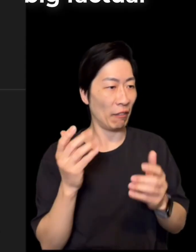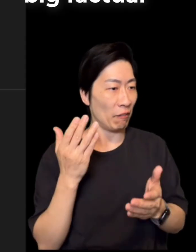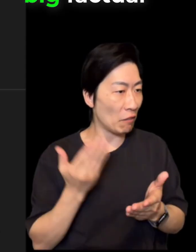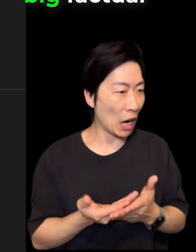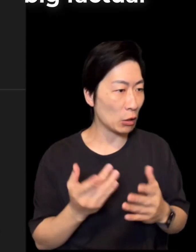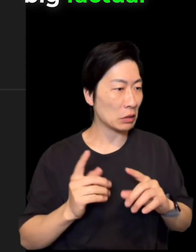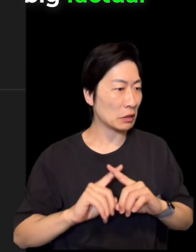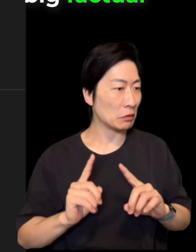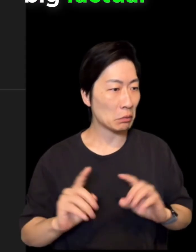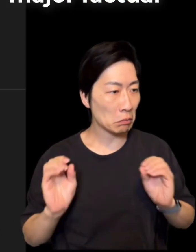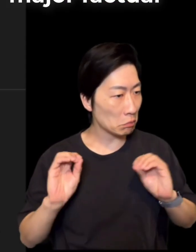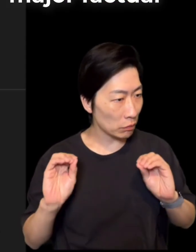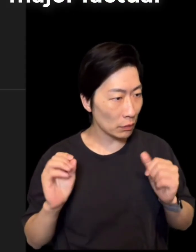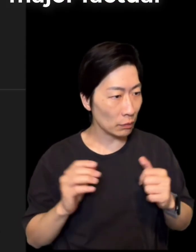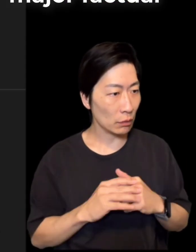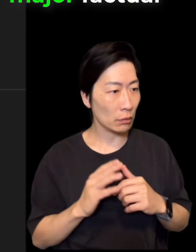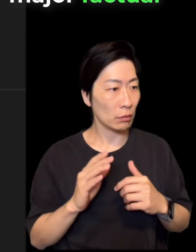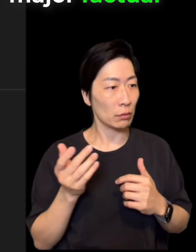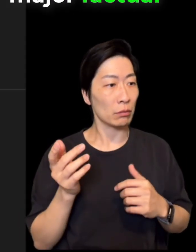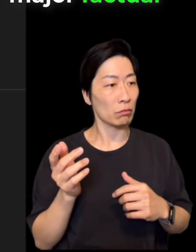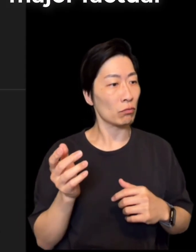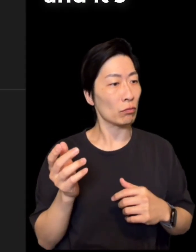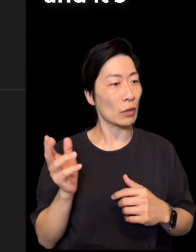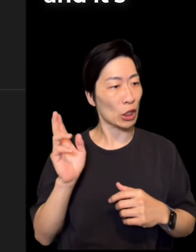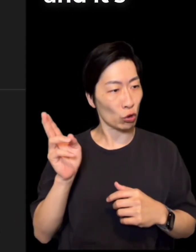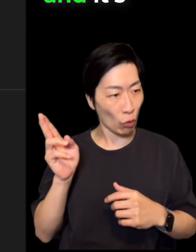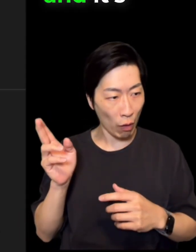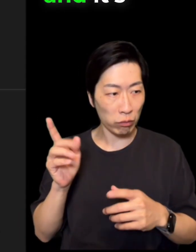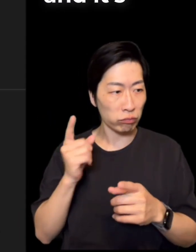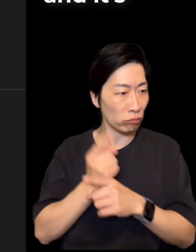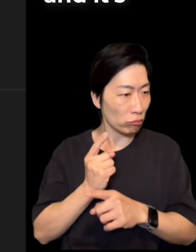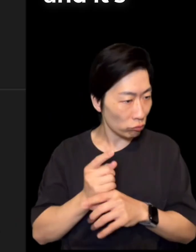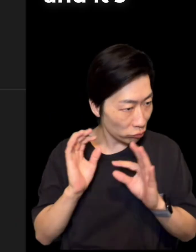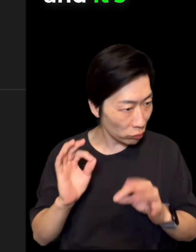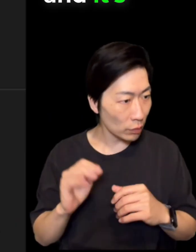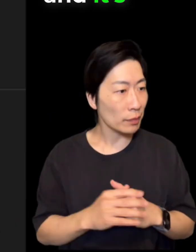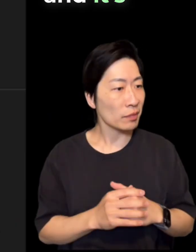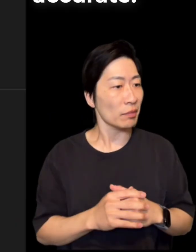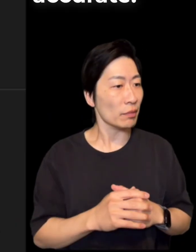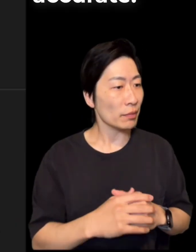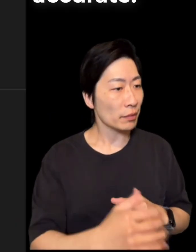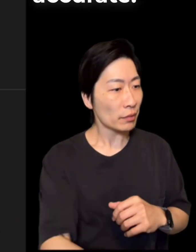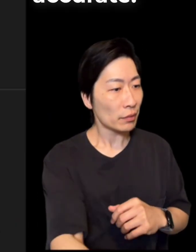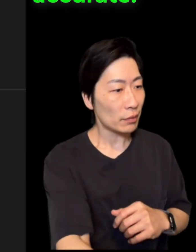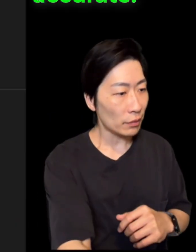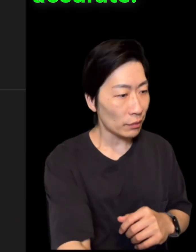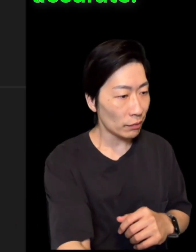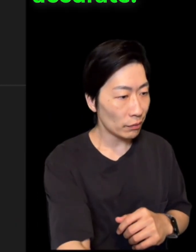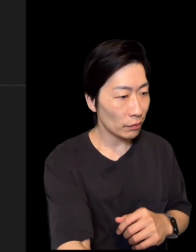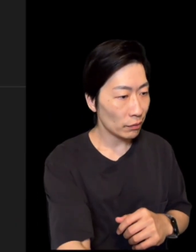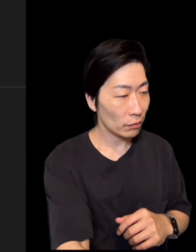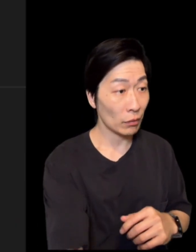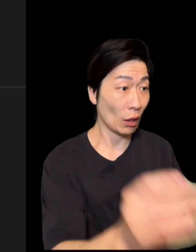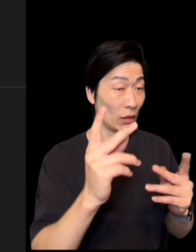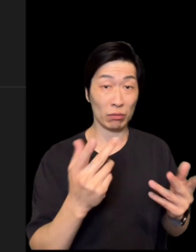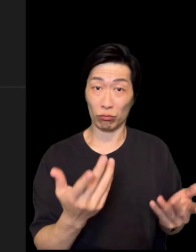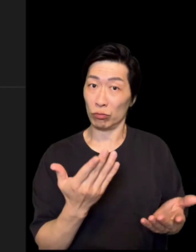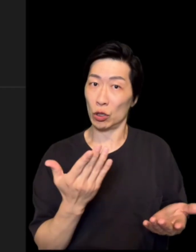there are no big factual differences, no major factual differences, and it's historically accurate.